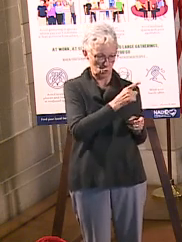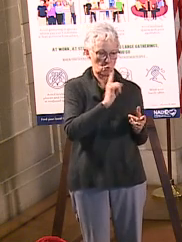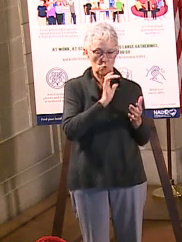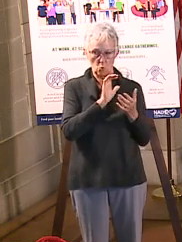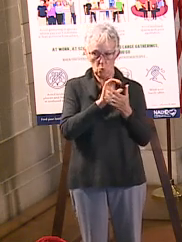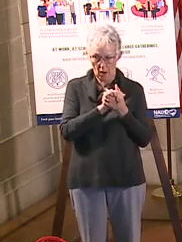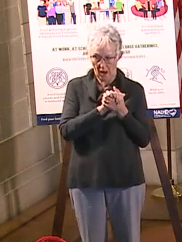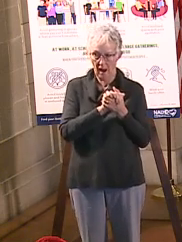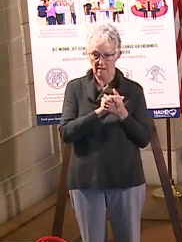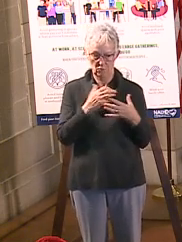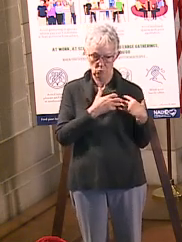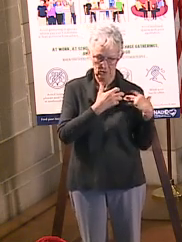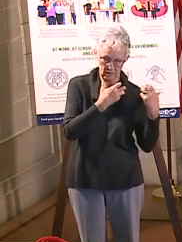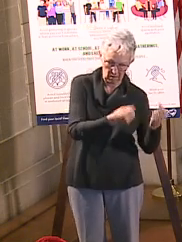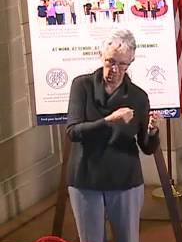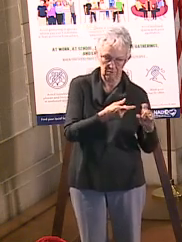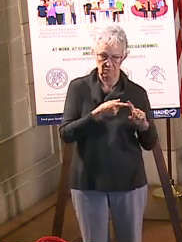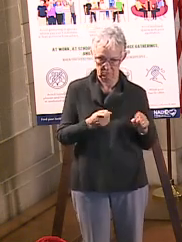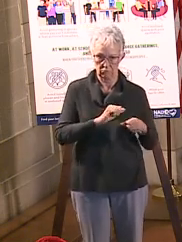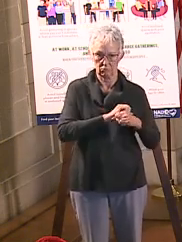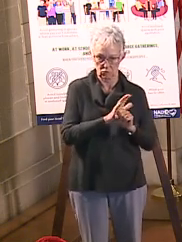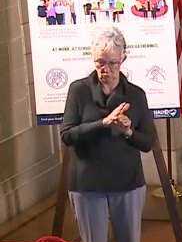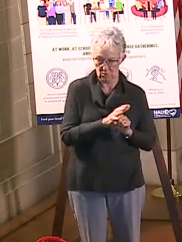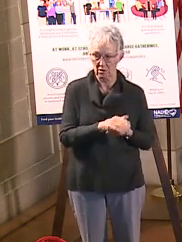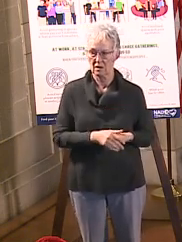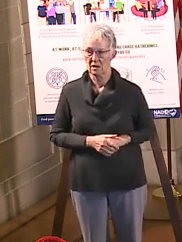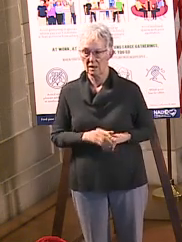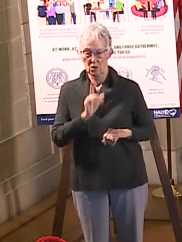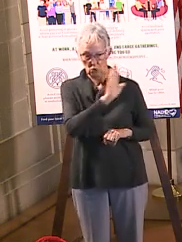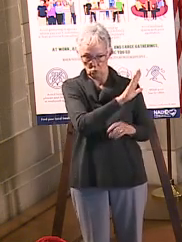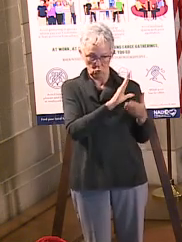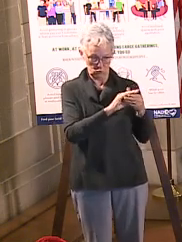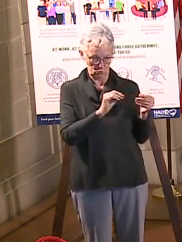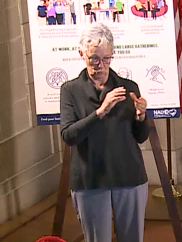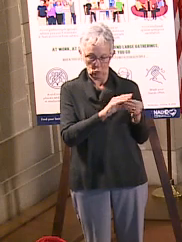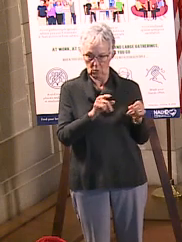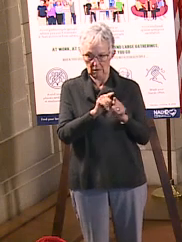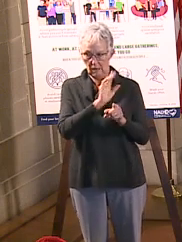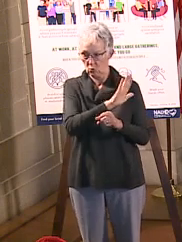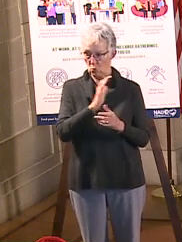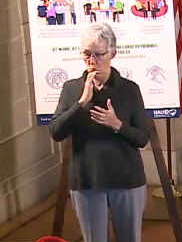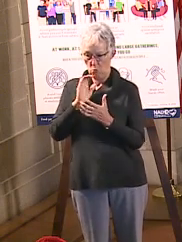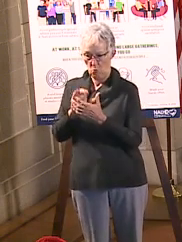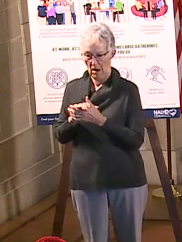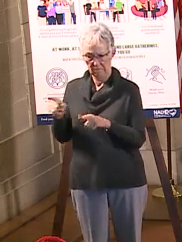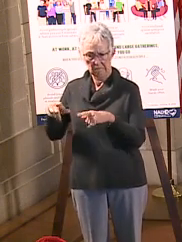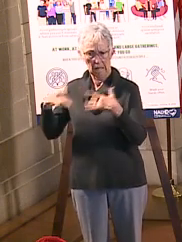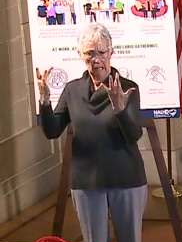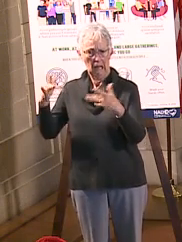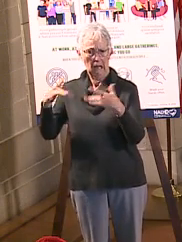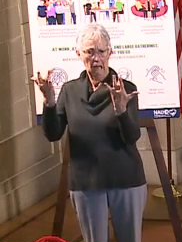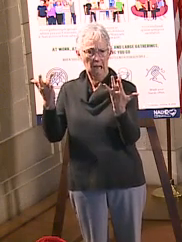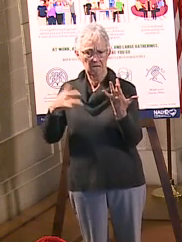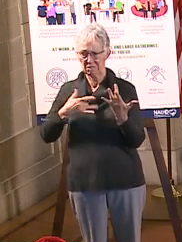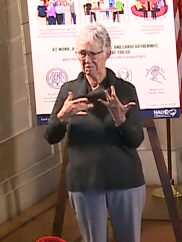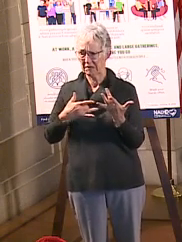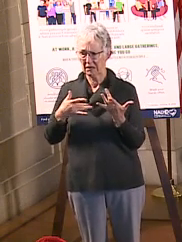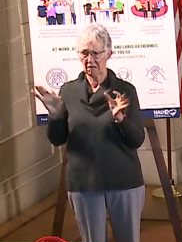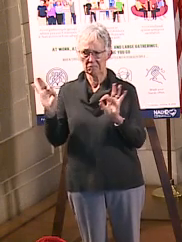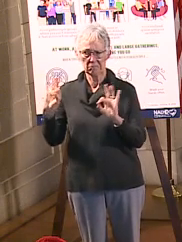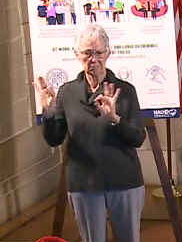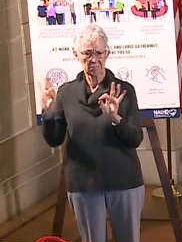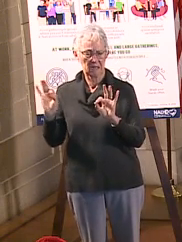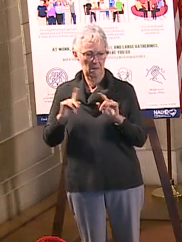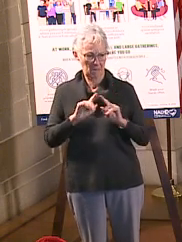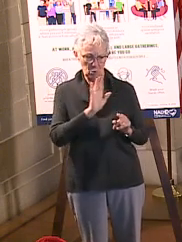story because, again, I think it highlights that while, like your wife, can have mild symptoms, because of some of your underlying healthcare conditions